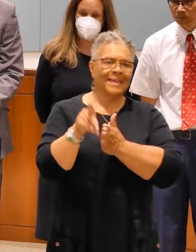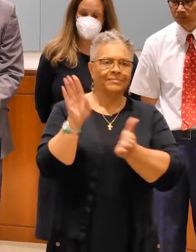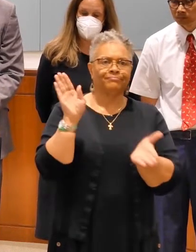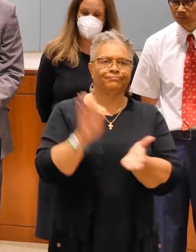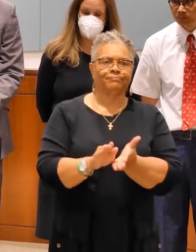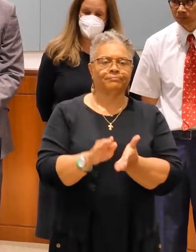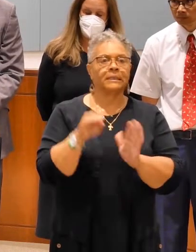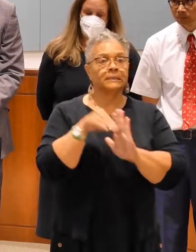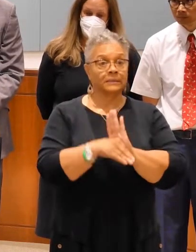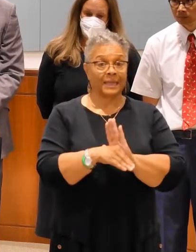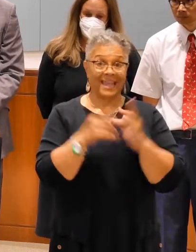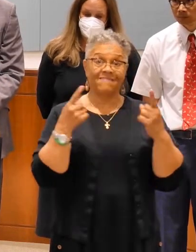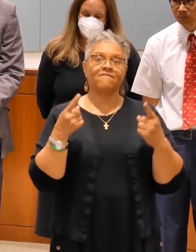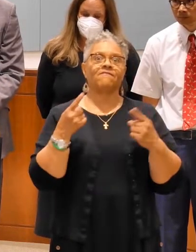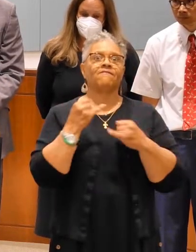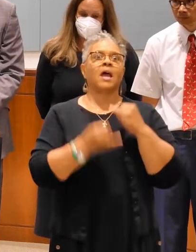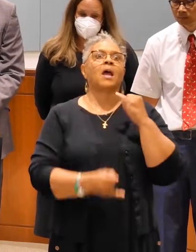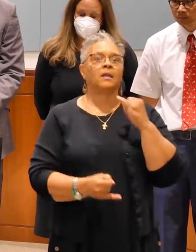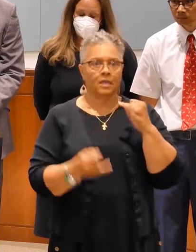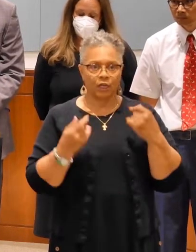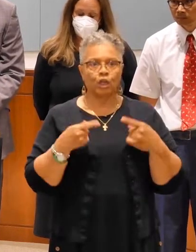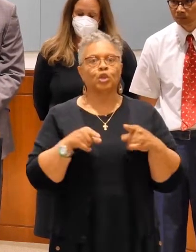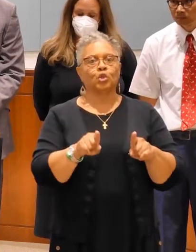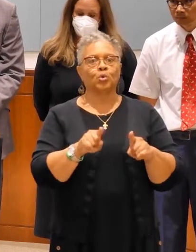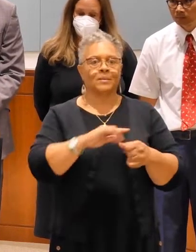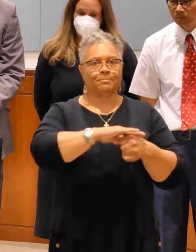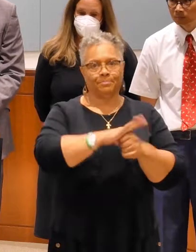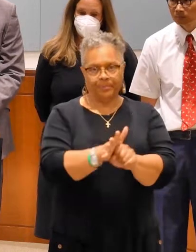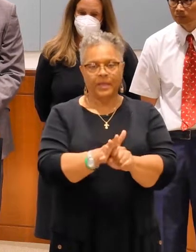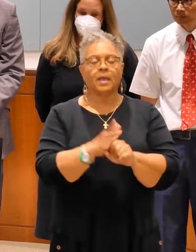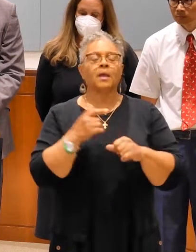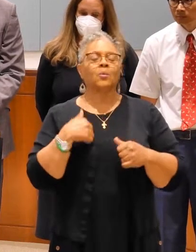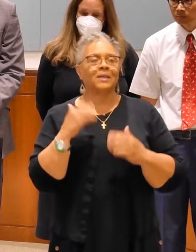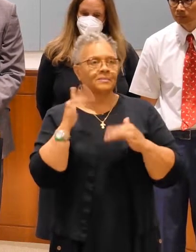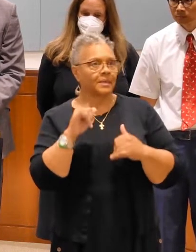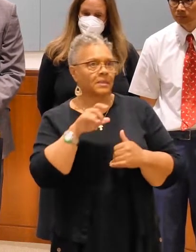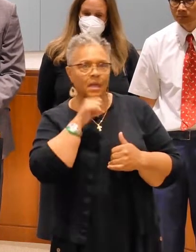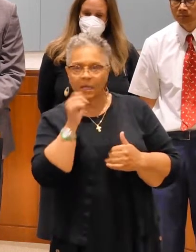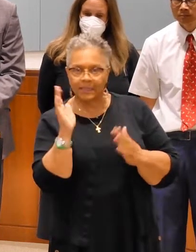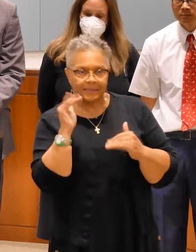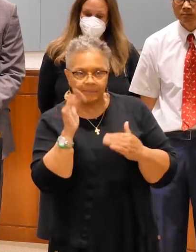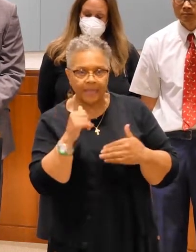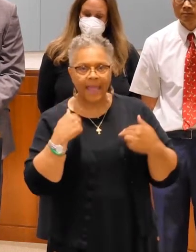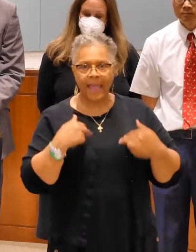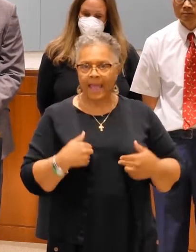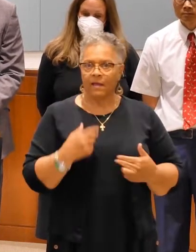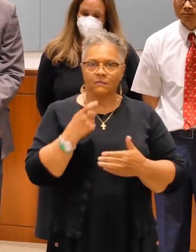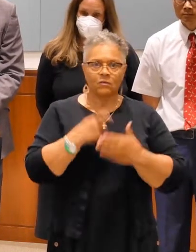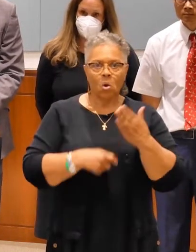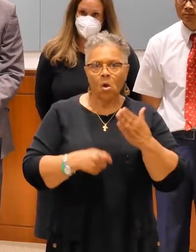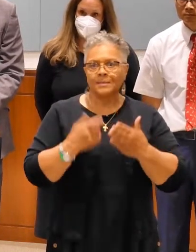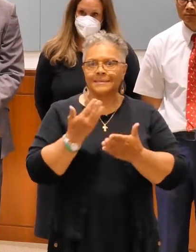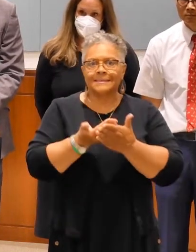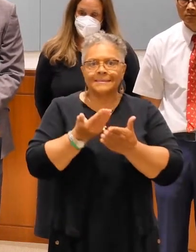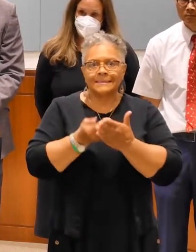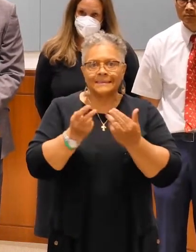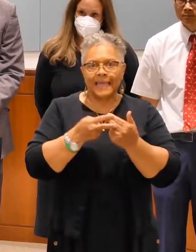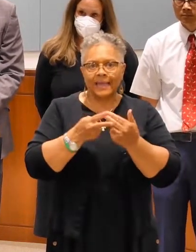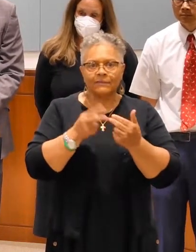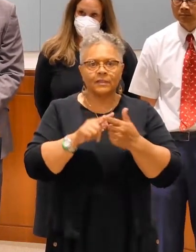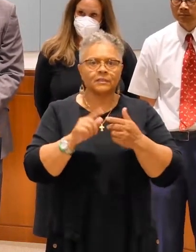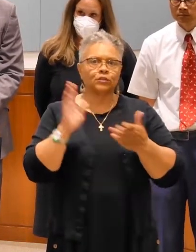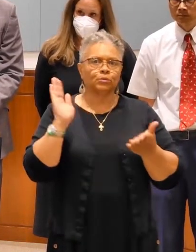And finally, during the pandemic, we've experienced unanticipated health cost savings in the health fund that have produced operating